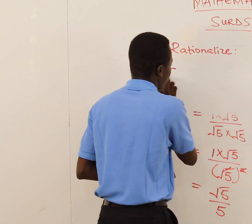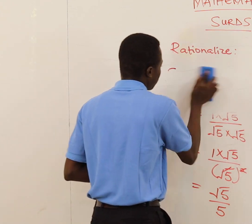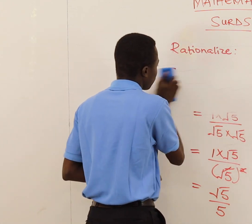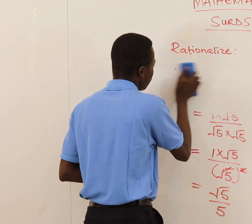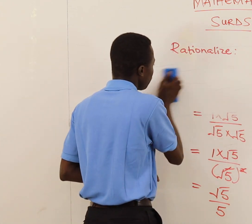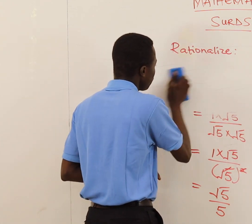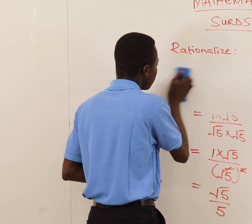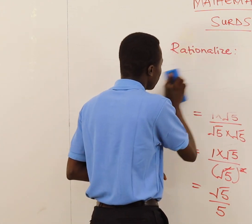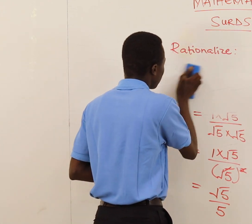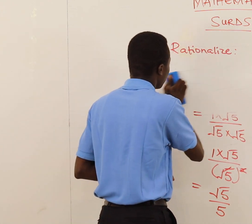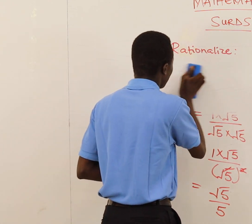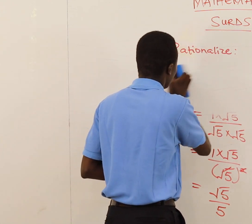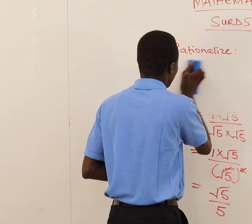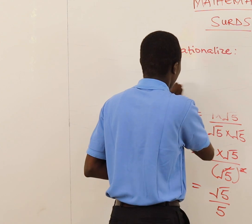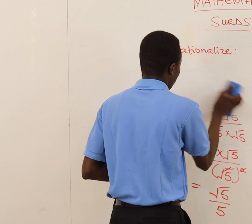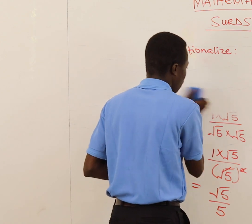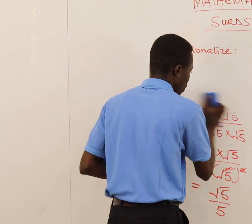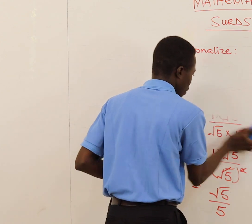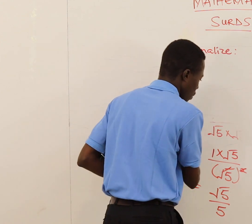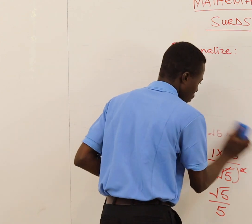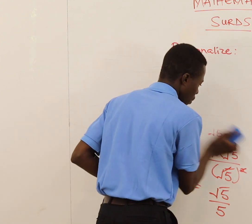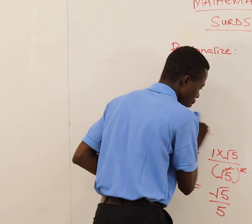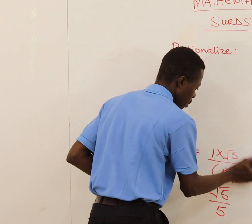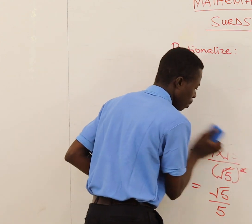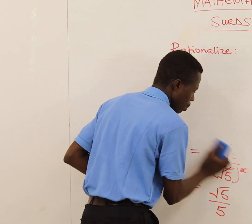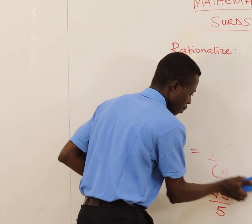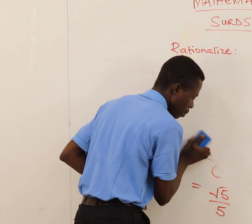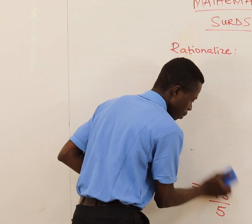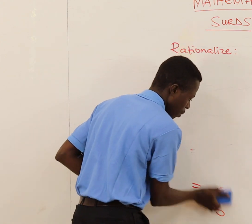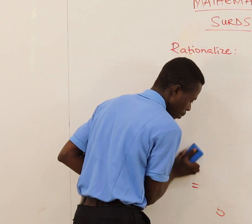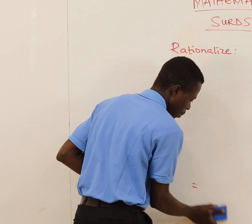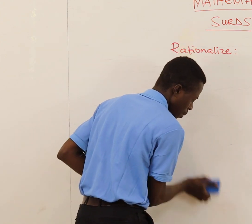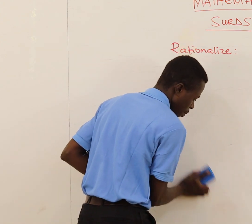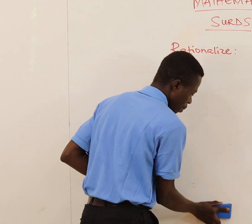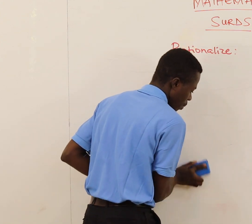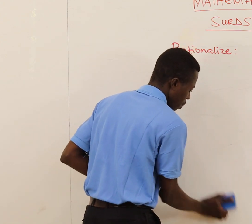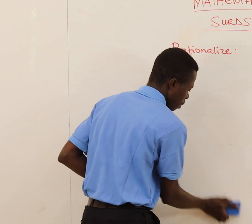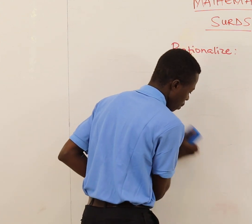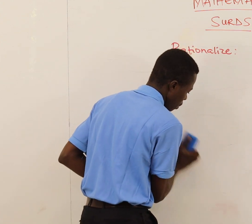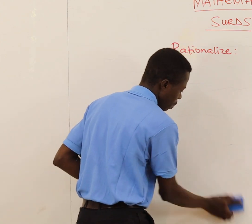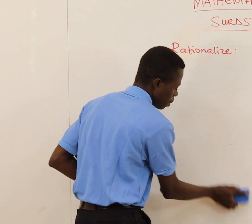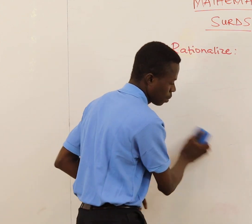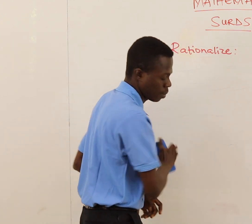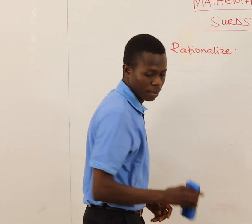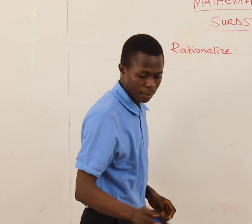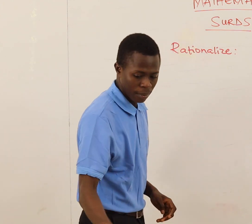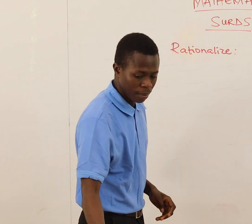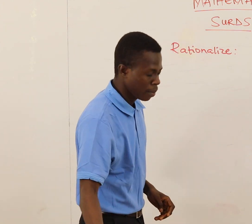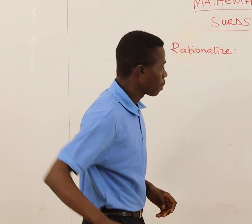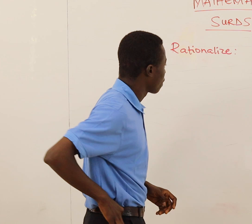now let me give you one example and see if you can also do that on your own. And let's